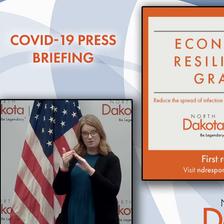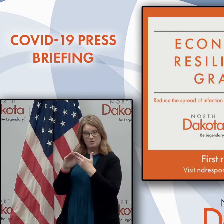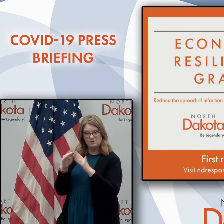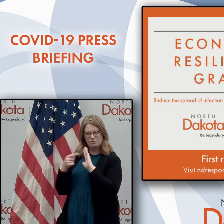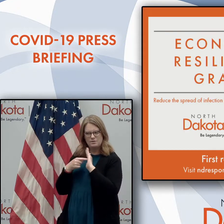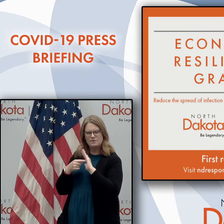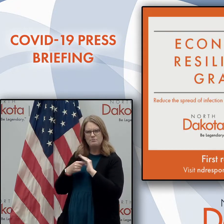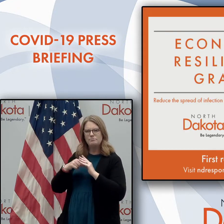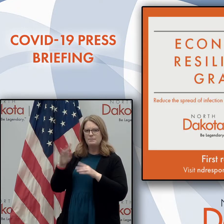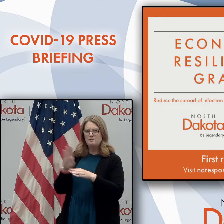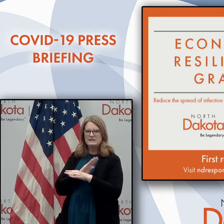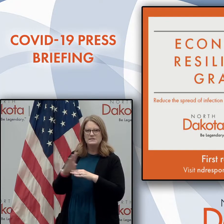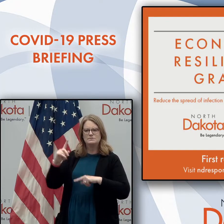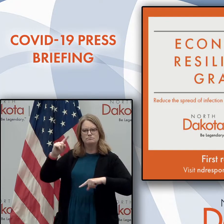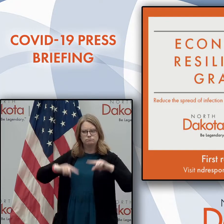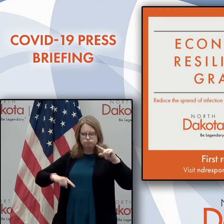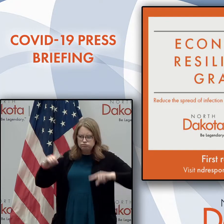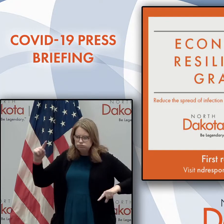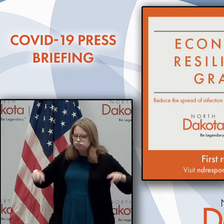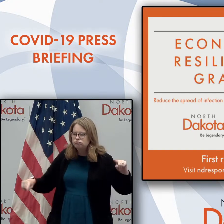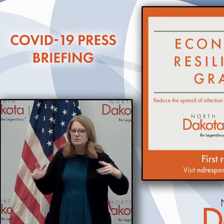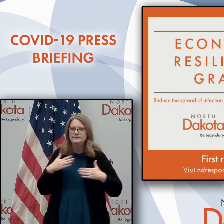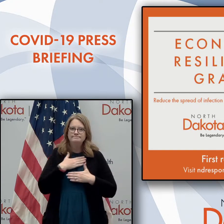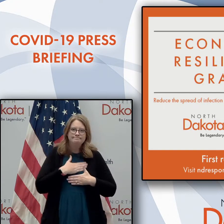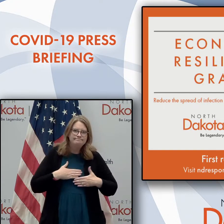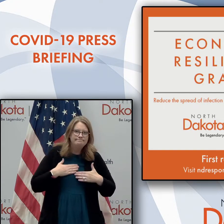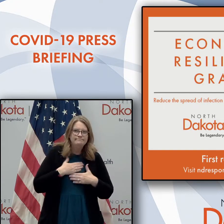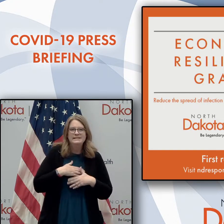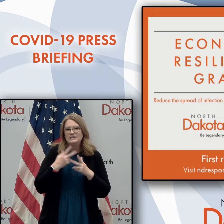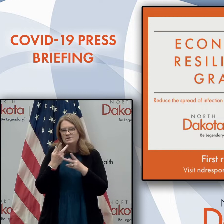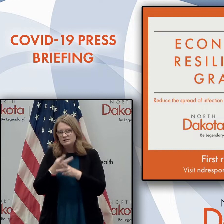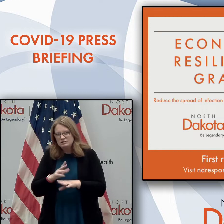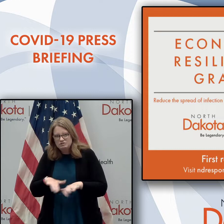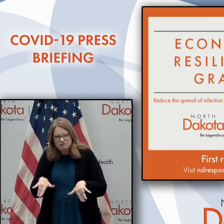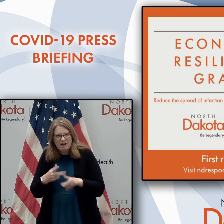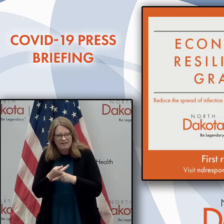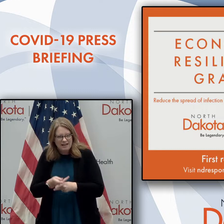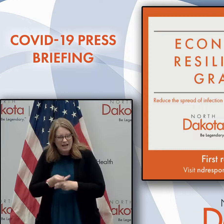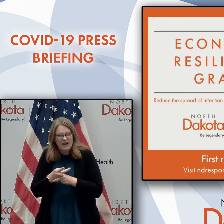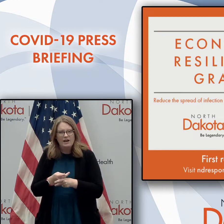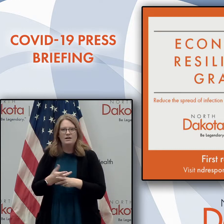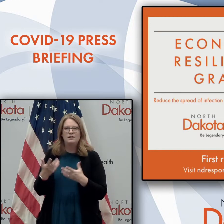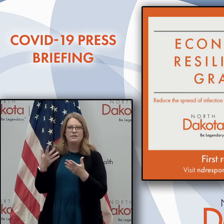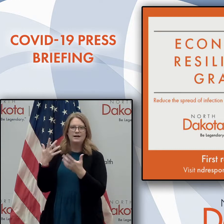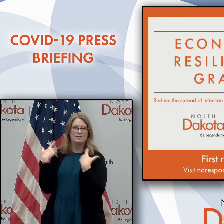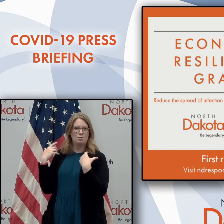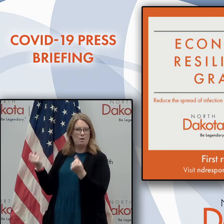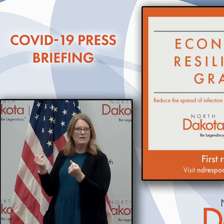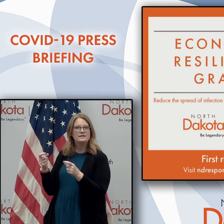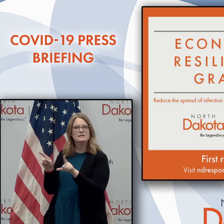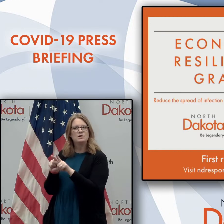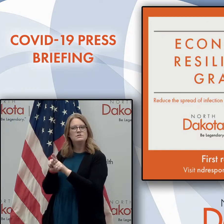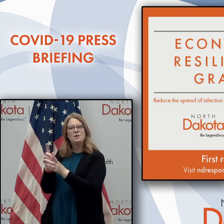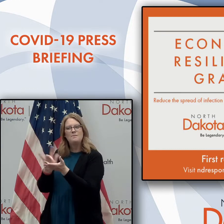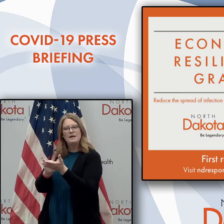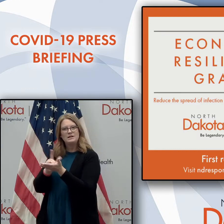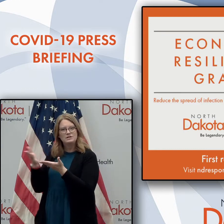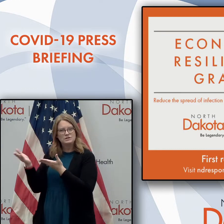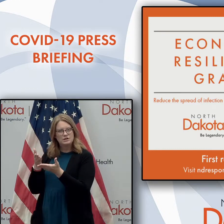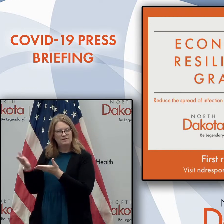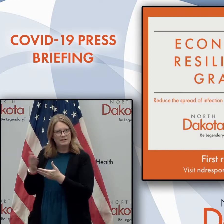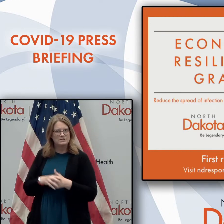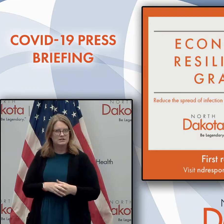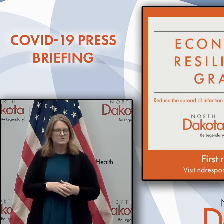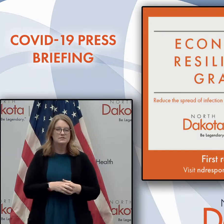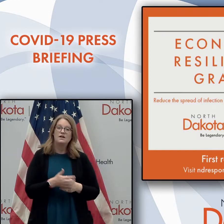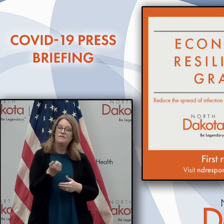representing a wide range of industries from hospitality to child care facilities to wellness and medical services. Here are a few examples